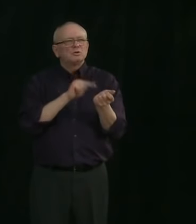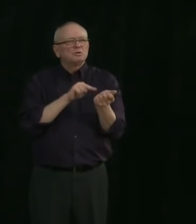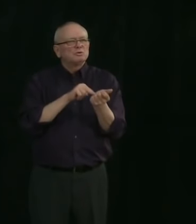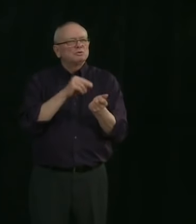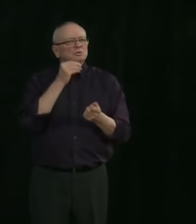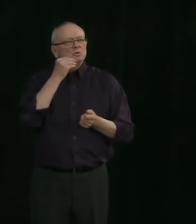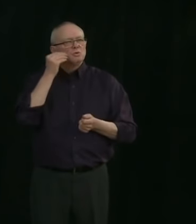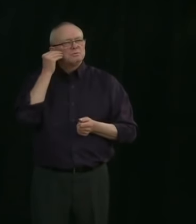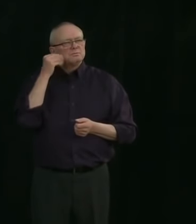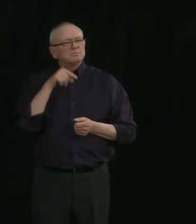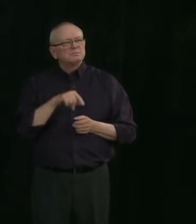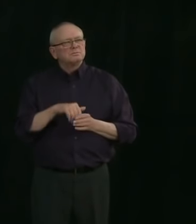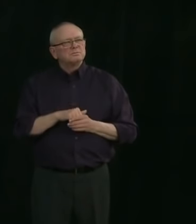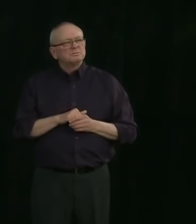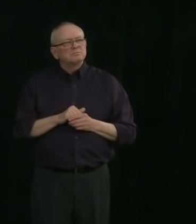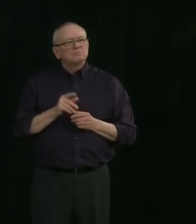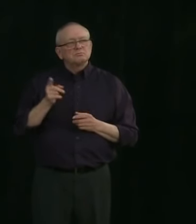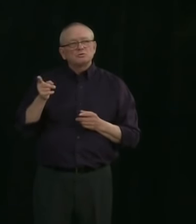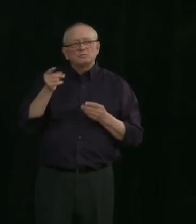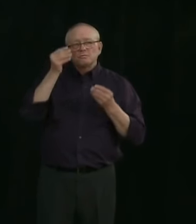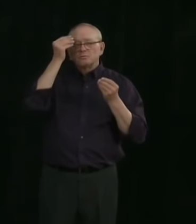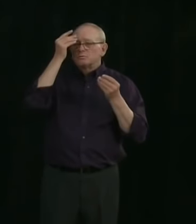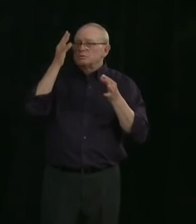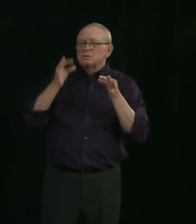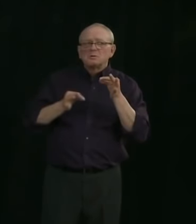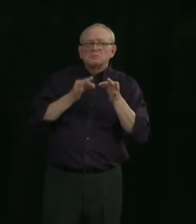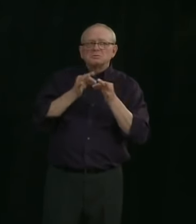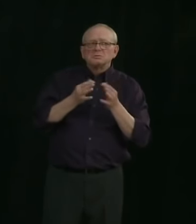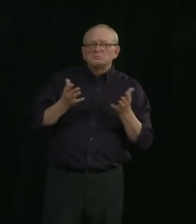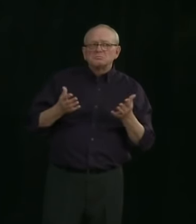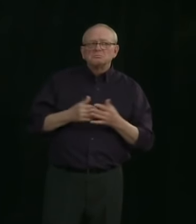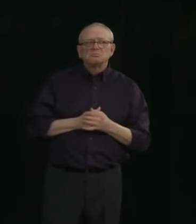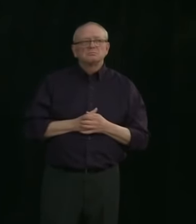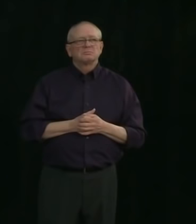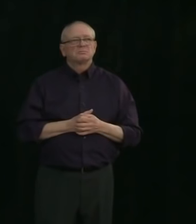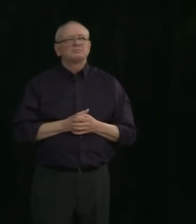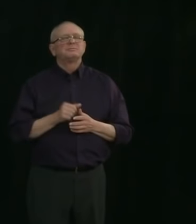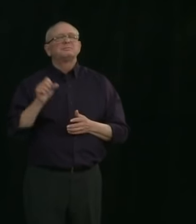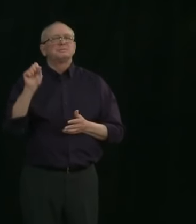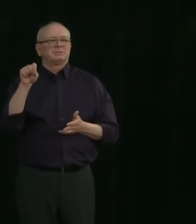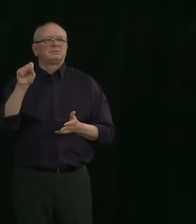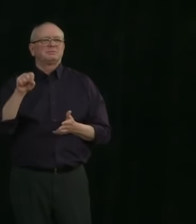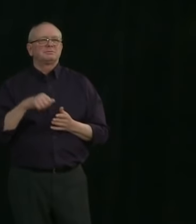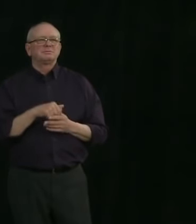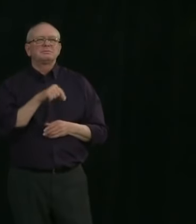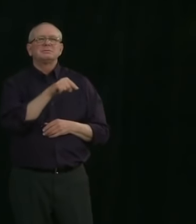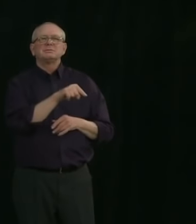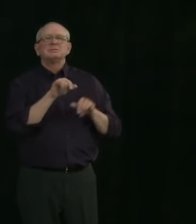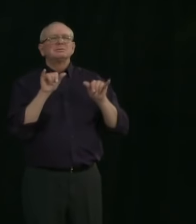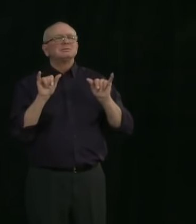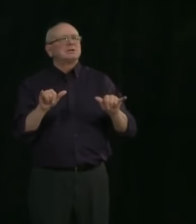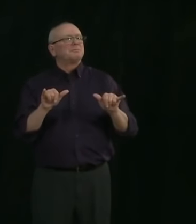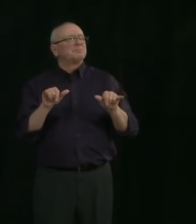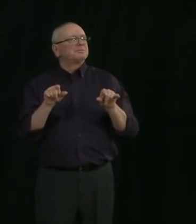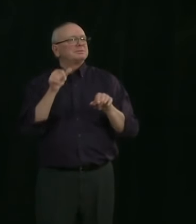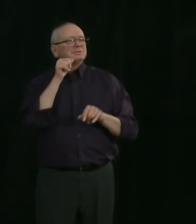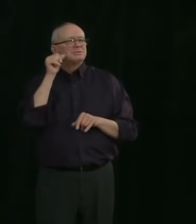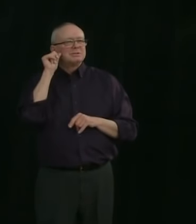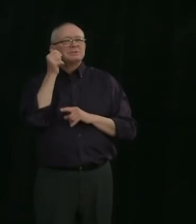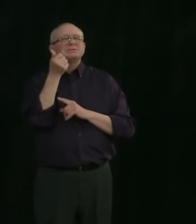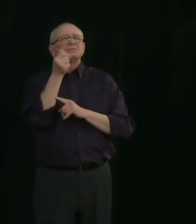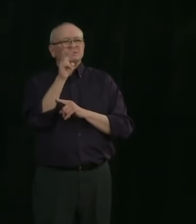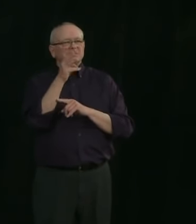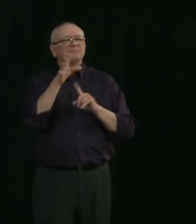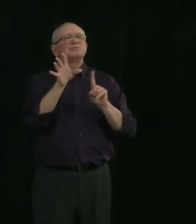Yes, I do, and it's, I believe, the same as yesterday, which is 16 confirmed cases and 2 deaths in that location.